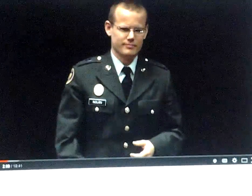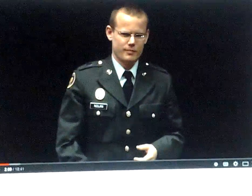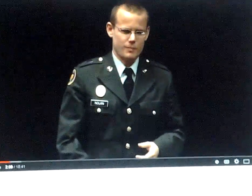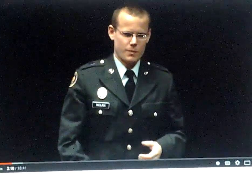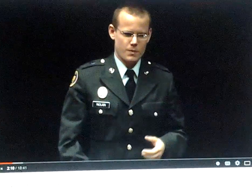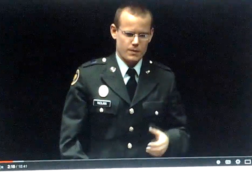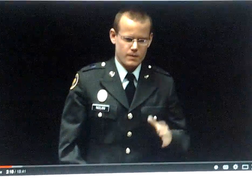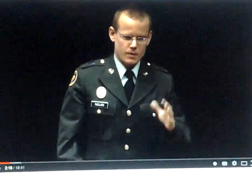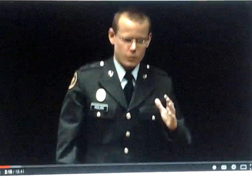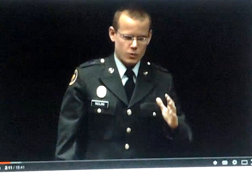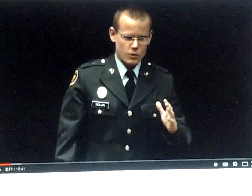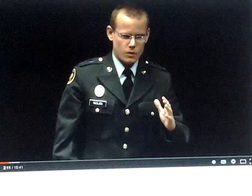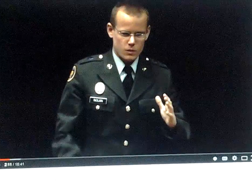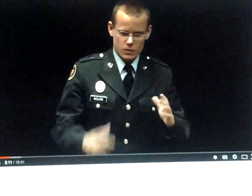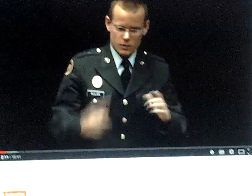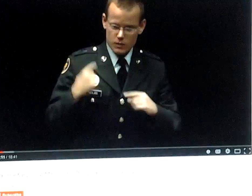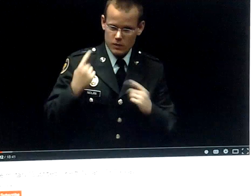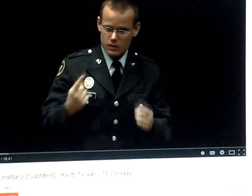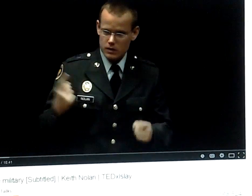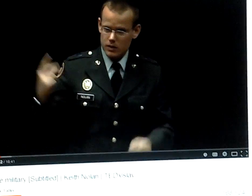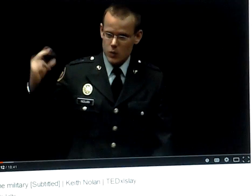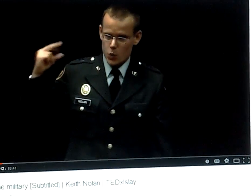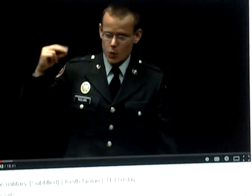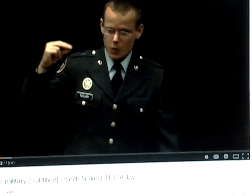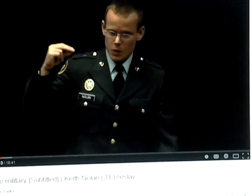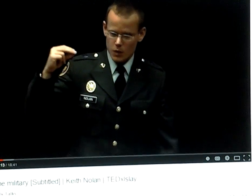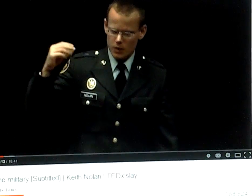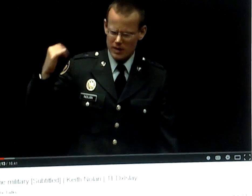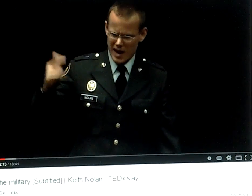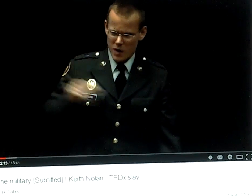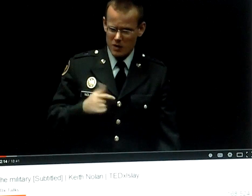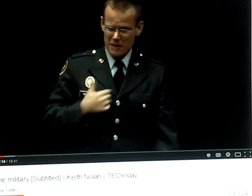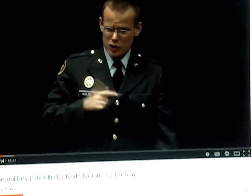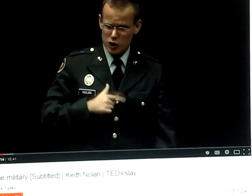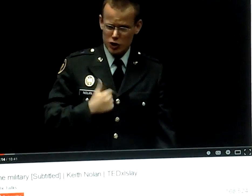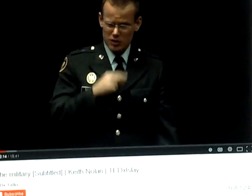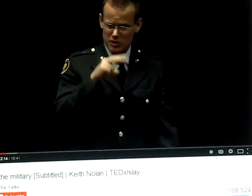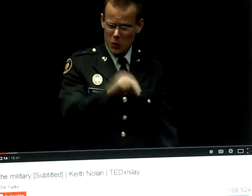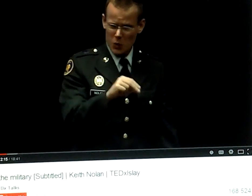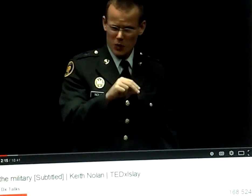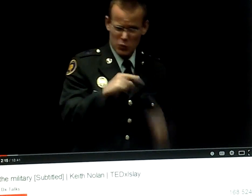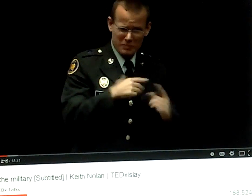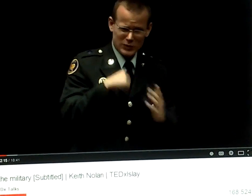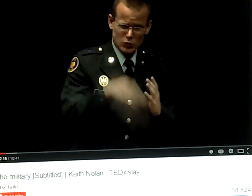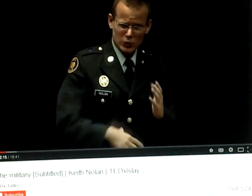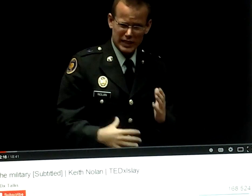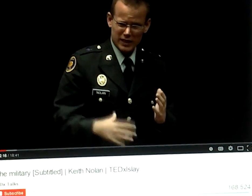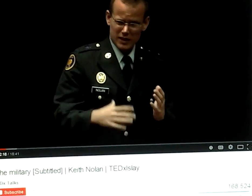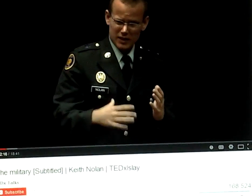So he went with me. He said, oh, he wants to join the military. And they said, no, sorry, he can't because he's deaf.